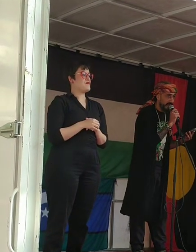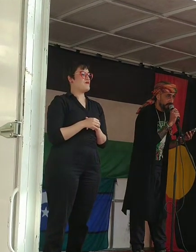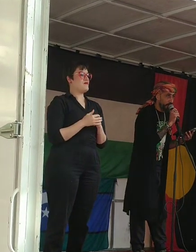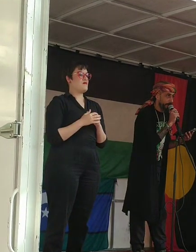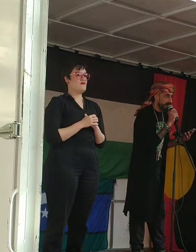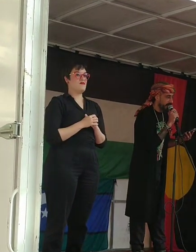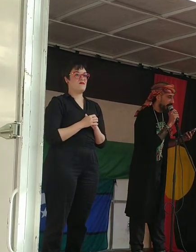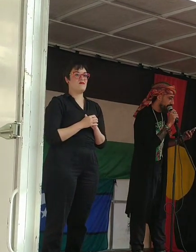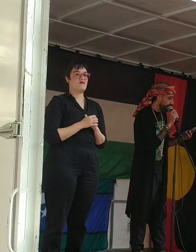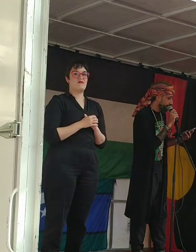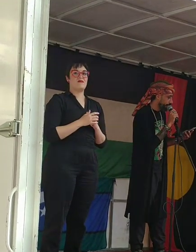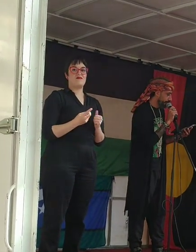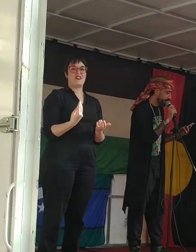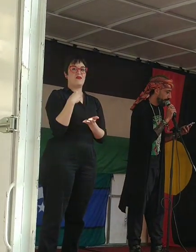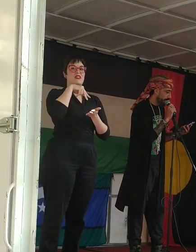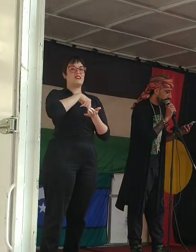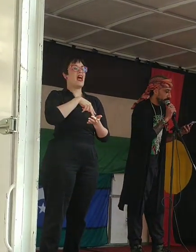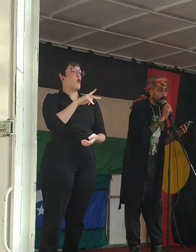We want to stand for Palestine.